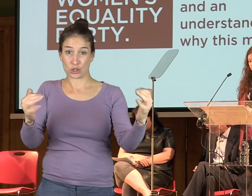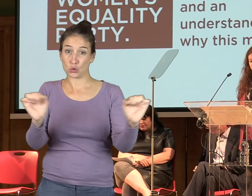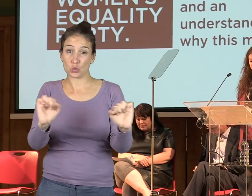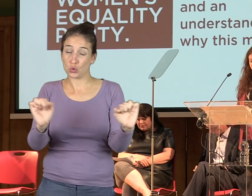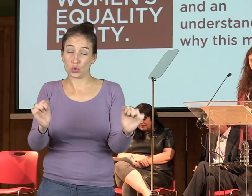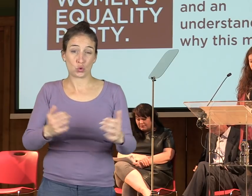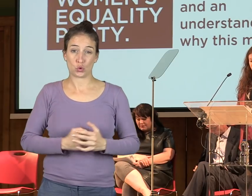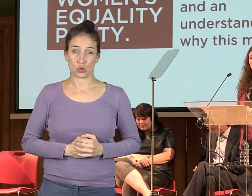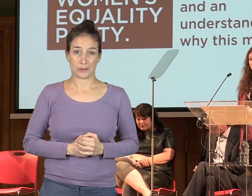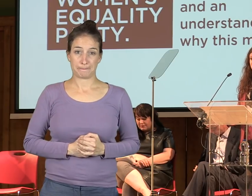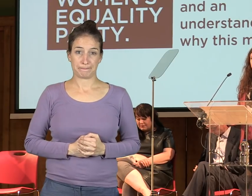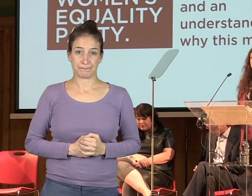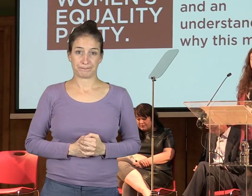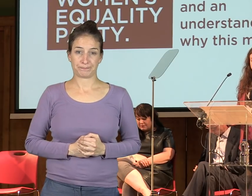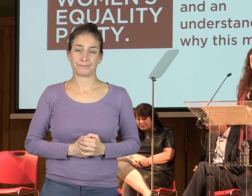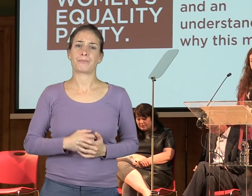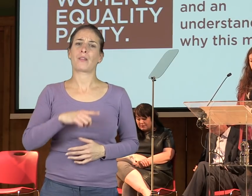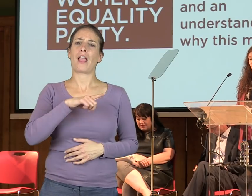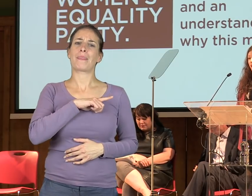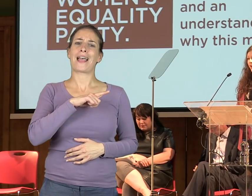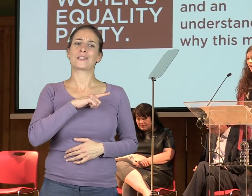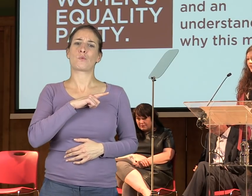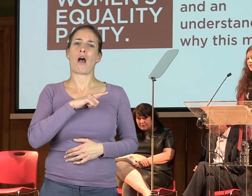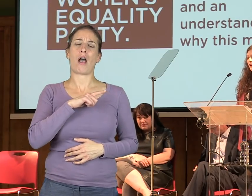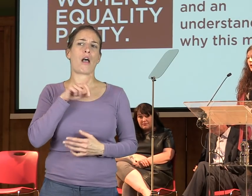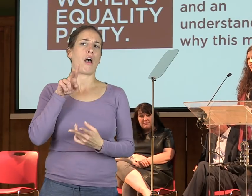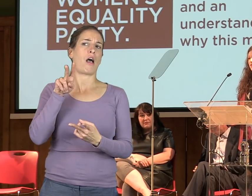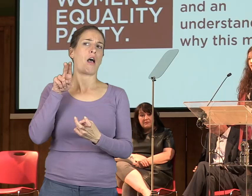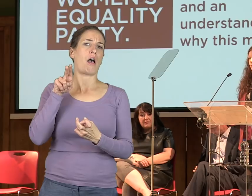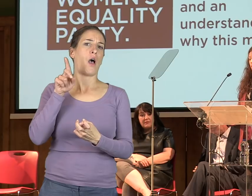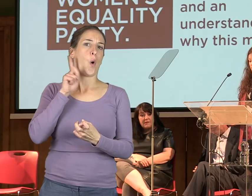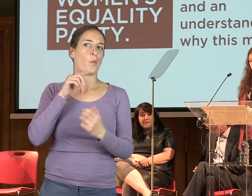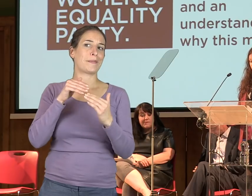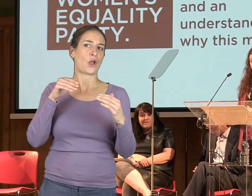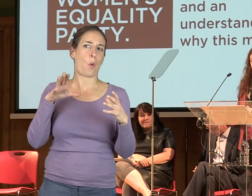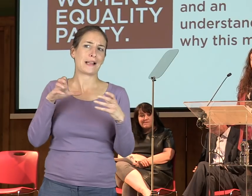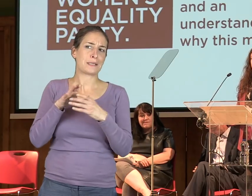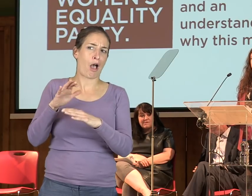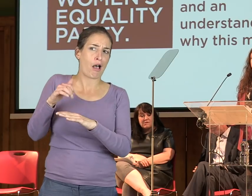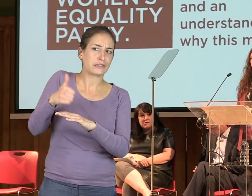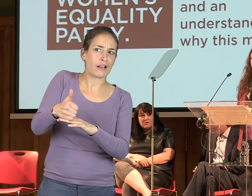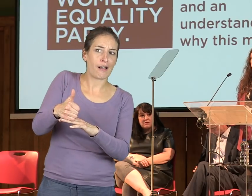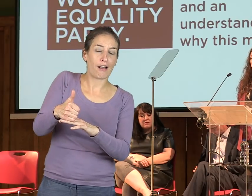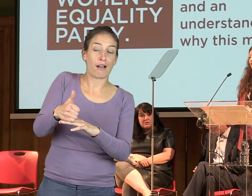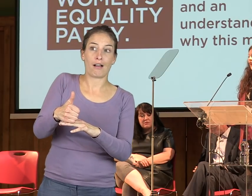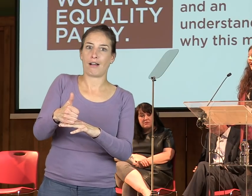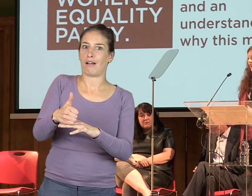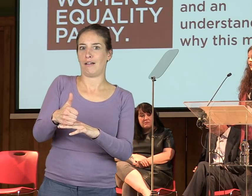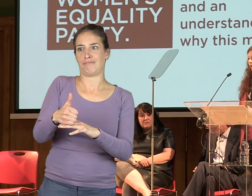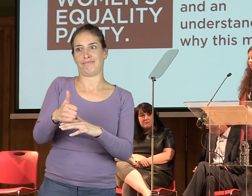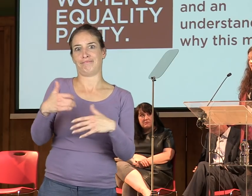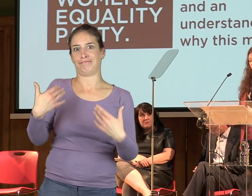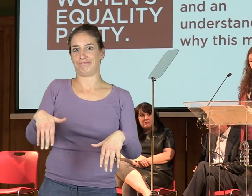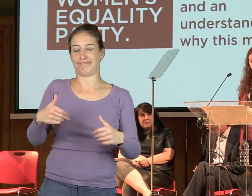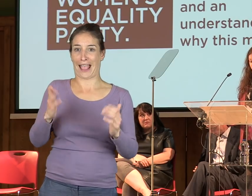education. That's one of the reasons that when I heard a party for women's equality was being started, I